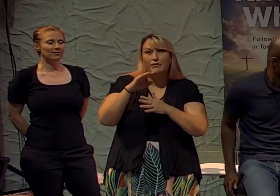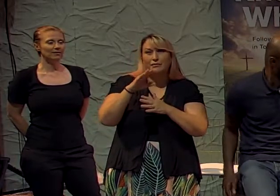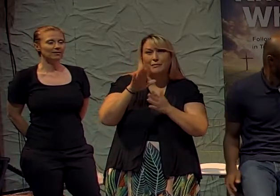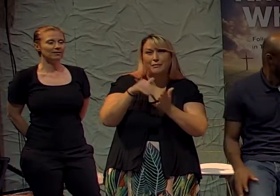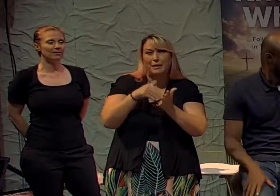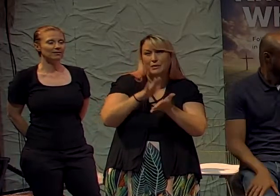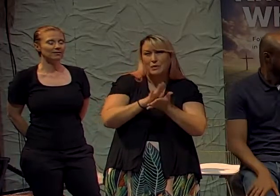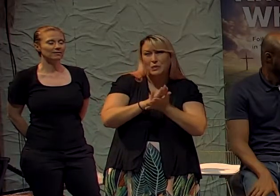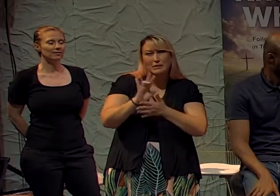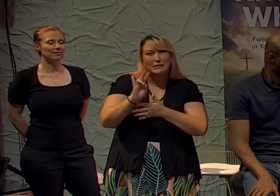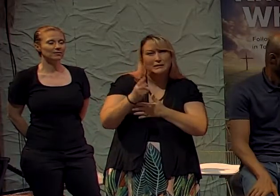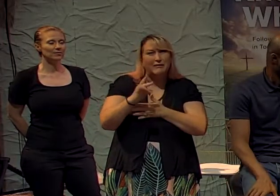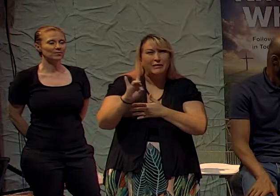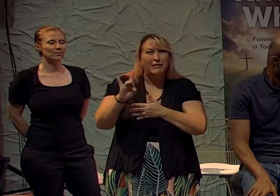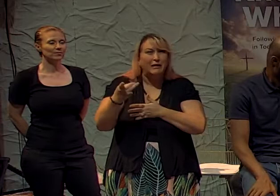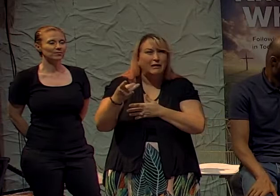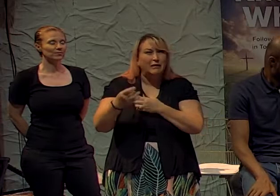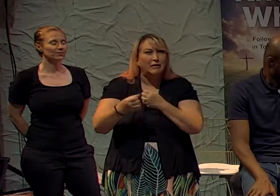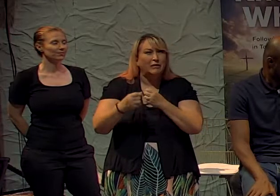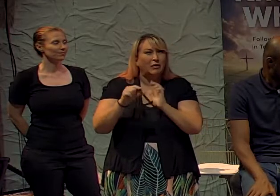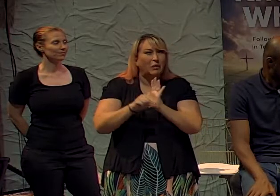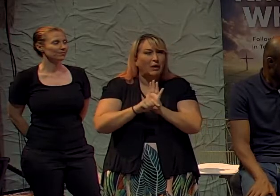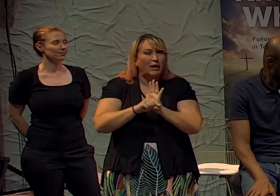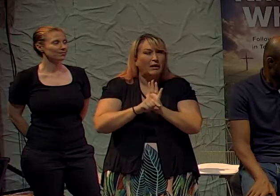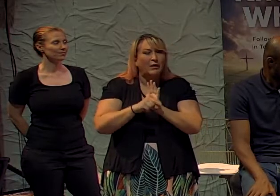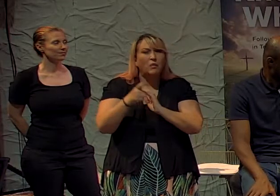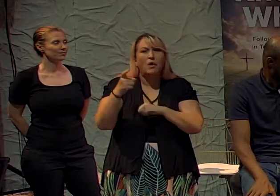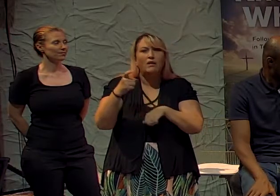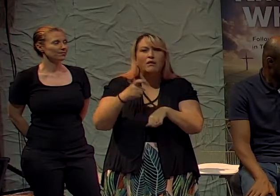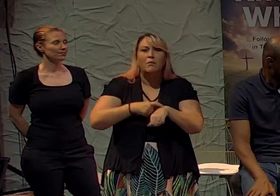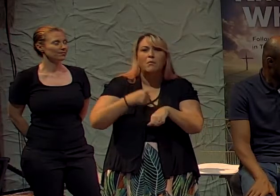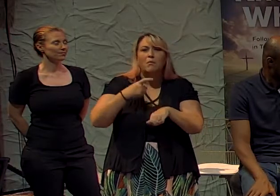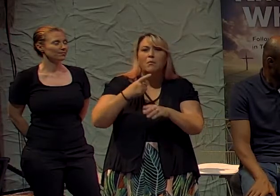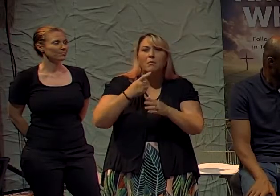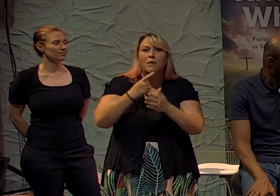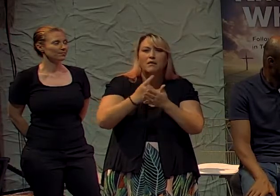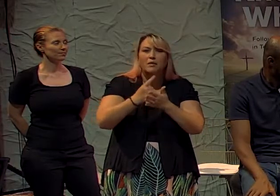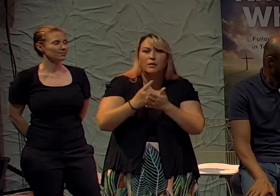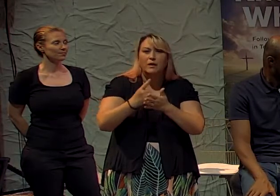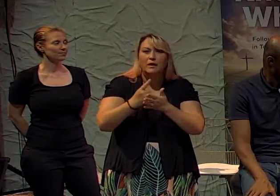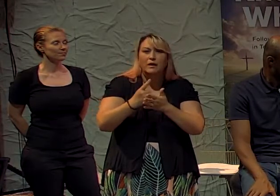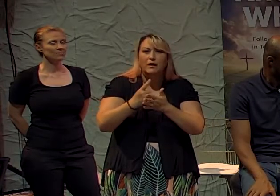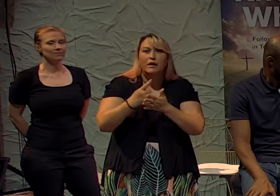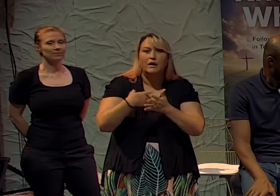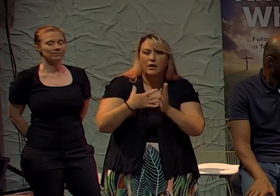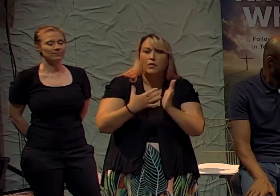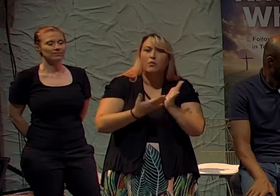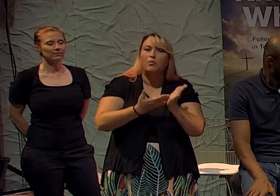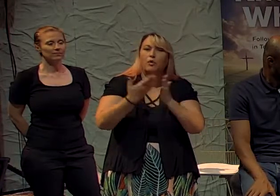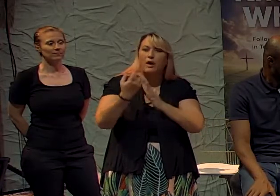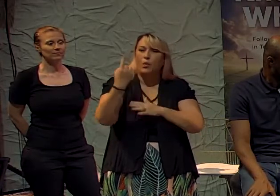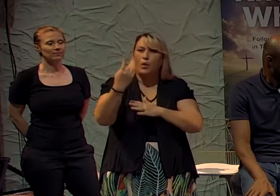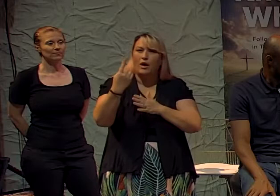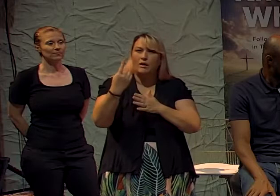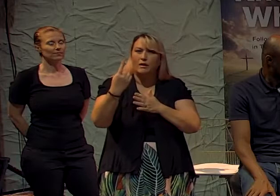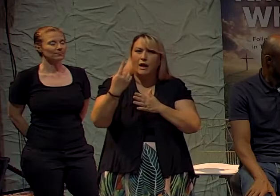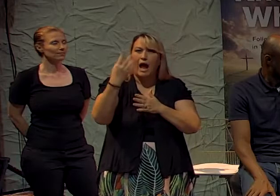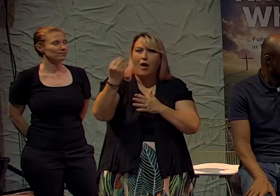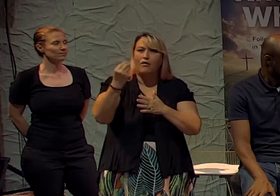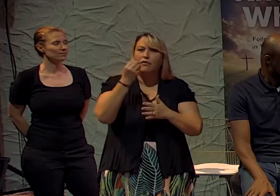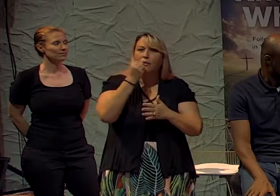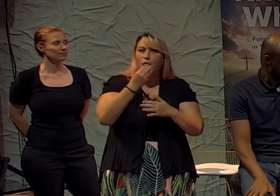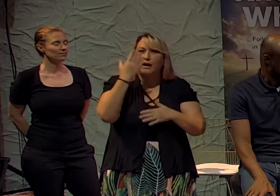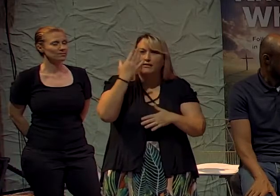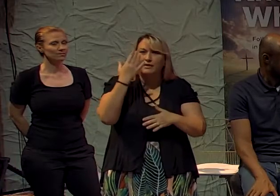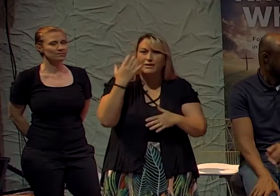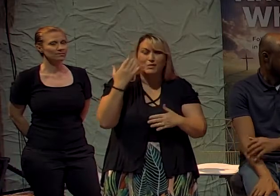or 8th grade anyway, once a week he would take one of them out for breakfast before school. And when they